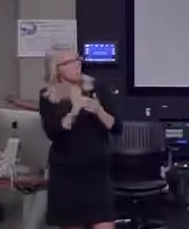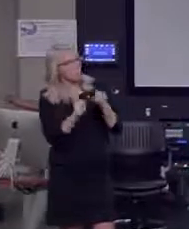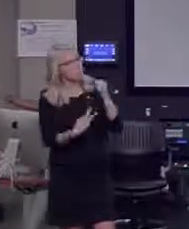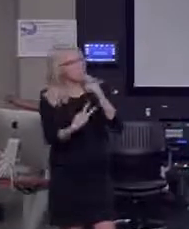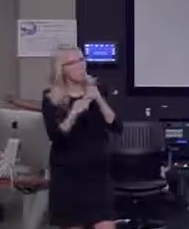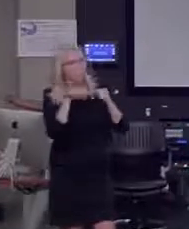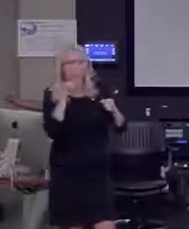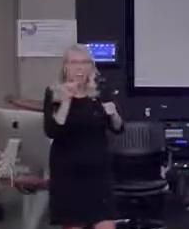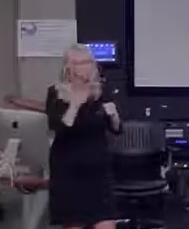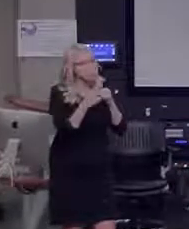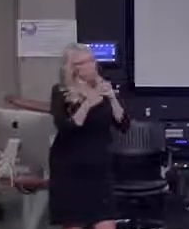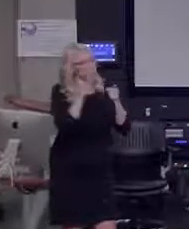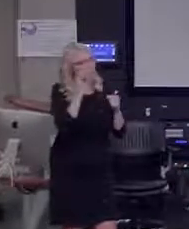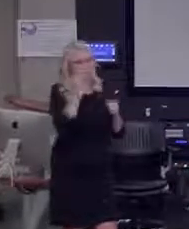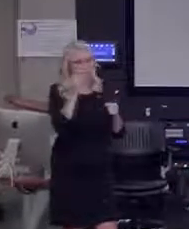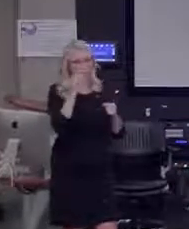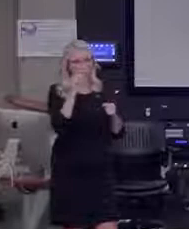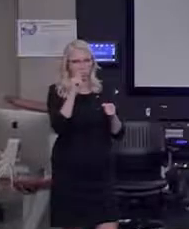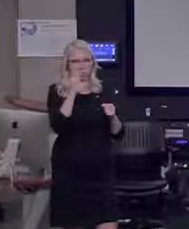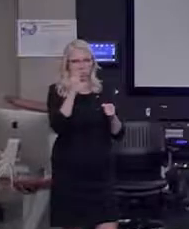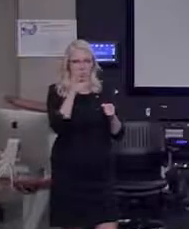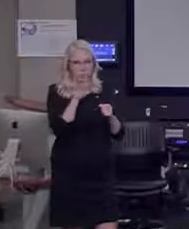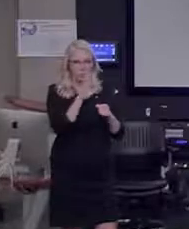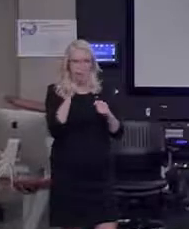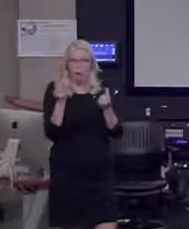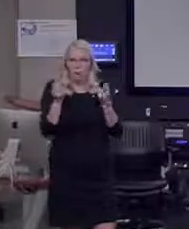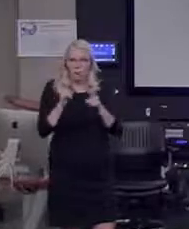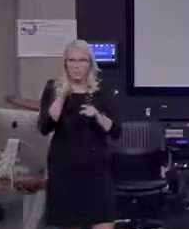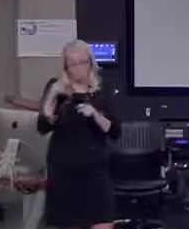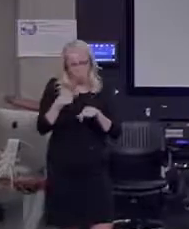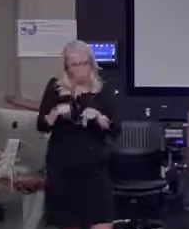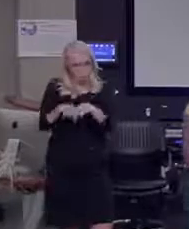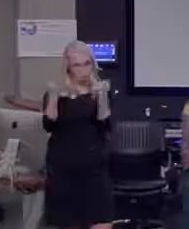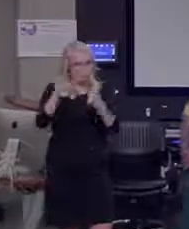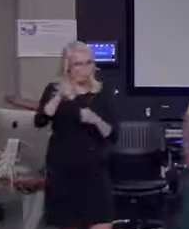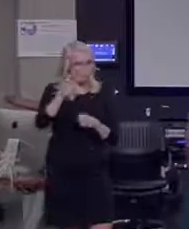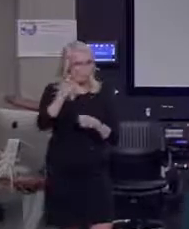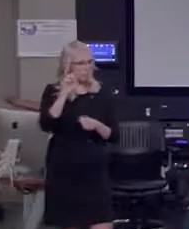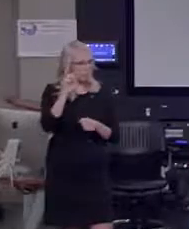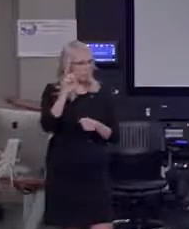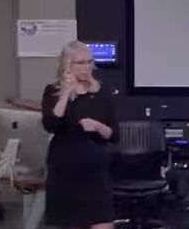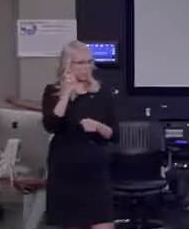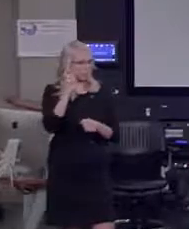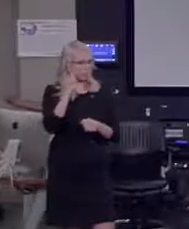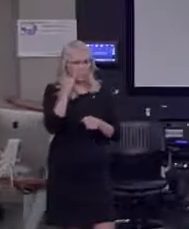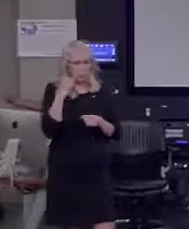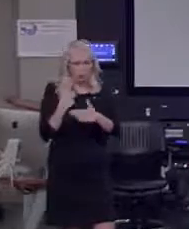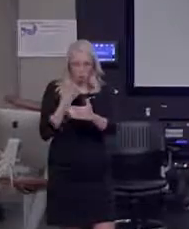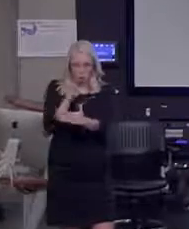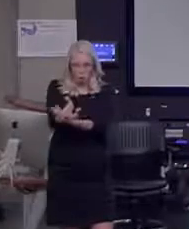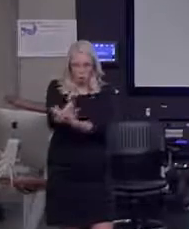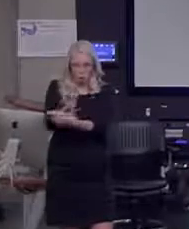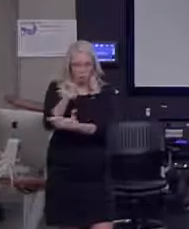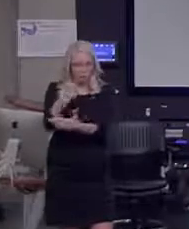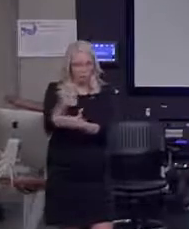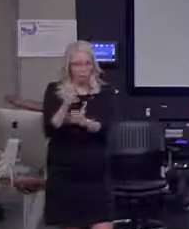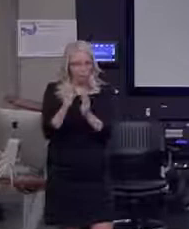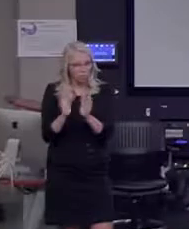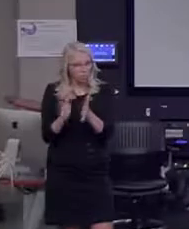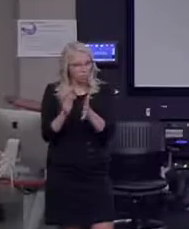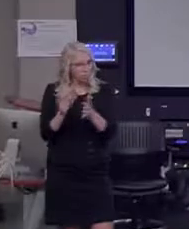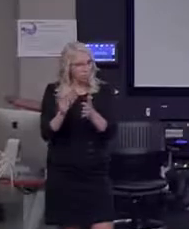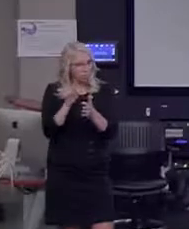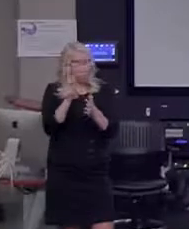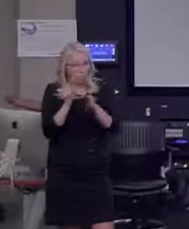happens when you break the contingency. Does this kind of an interruption disrupt learning for